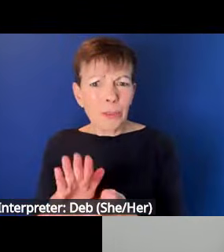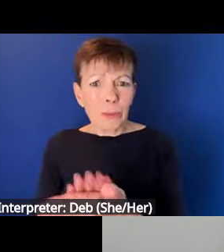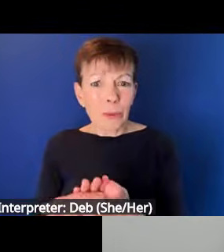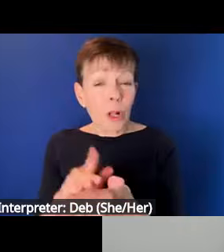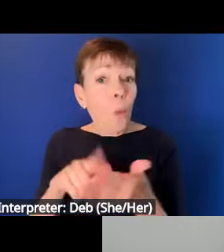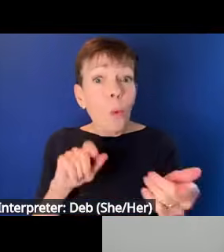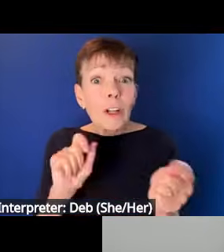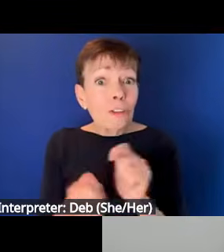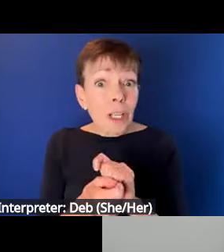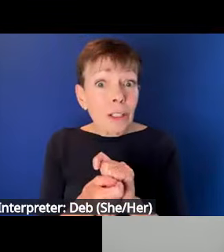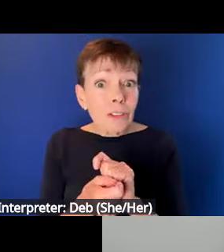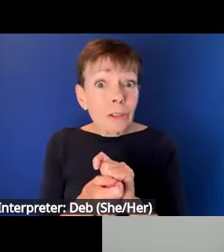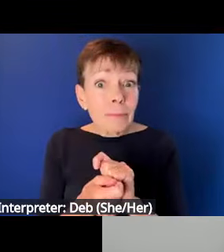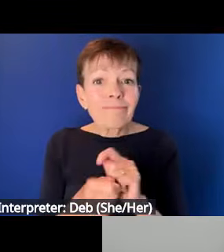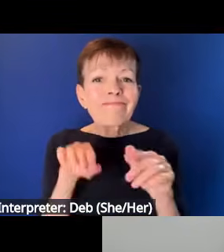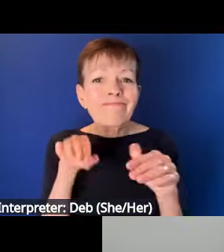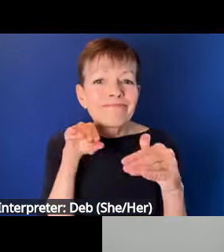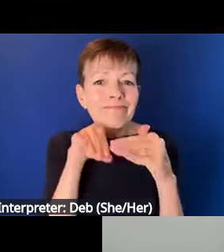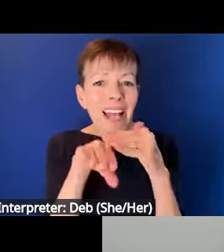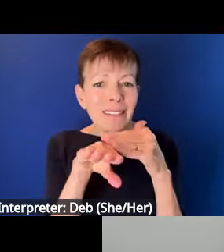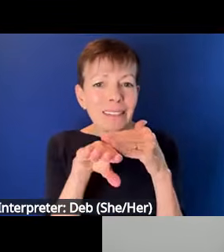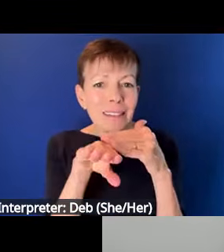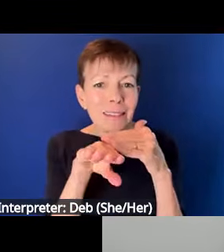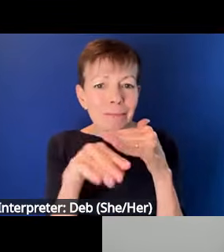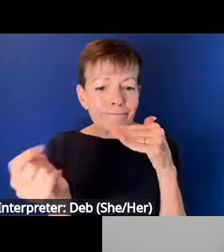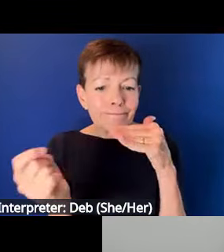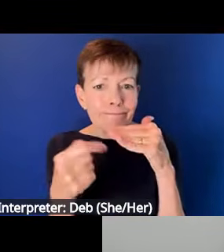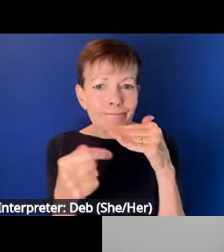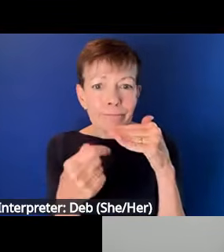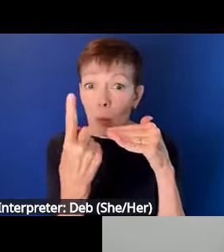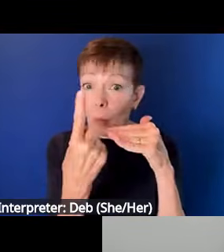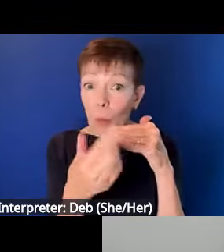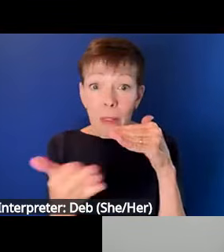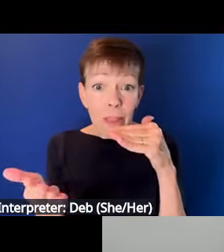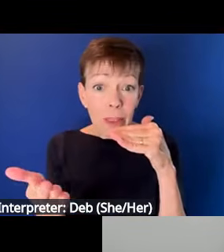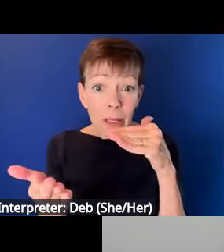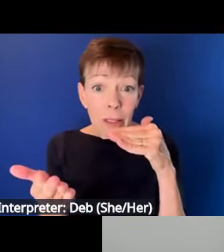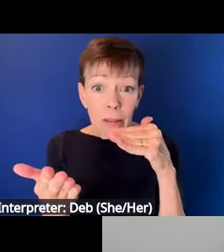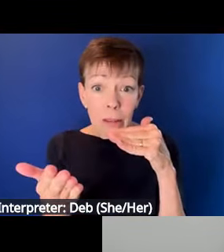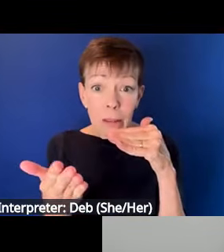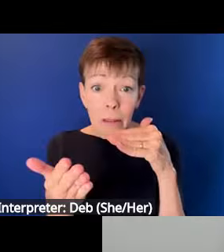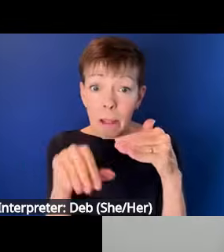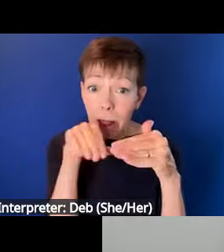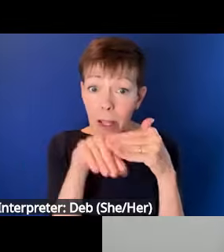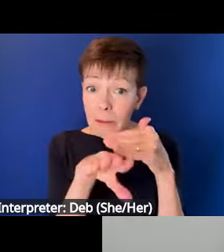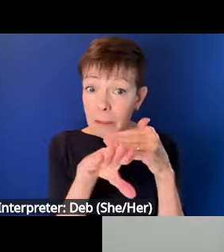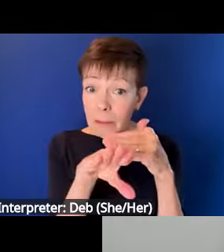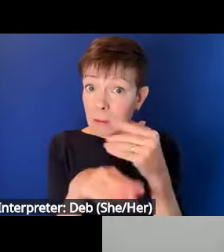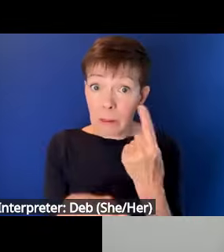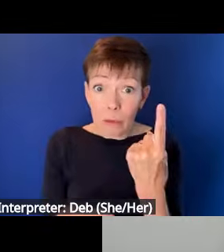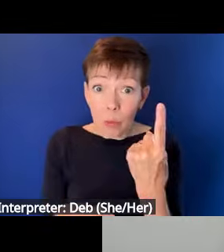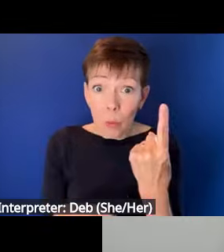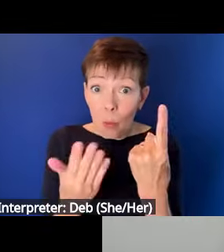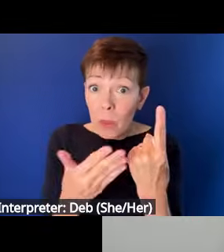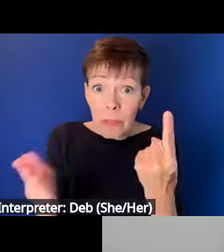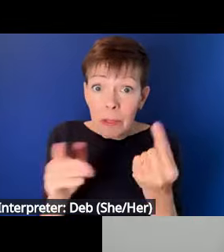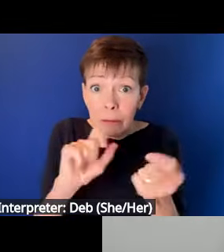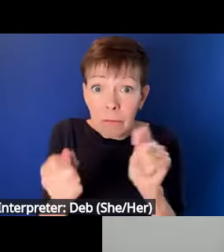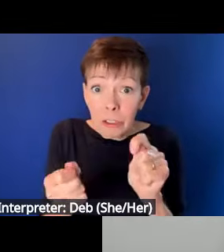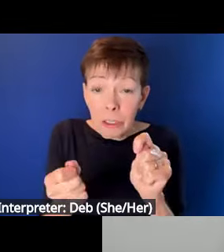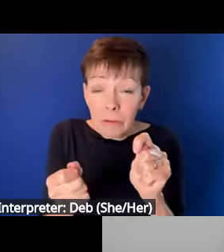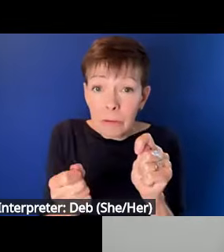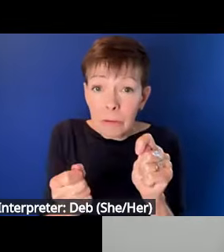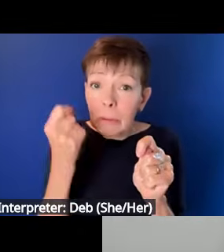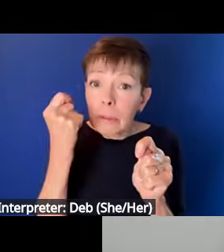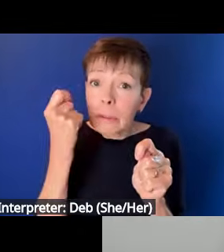Access. One thing. That's the only thing that changed was her access. For the first time in her